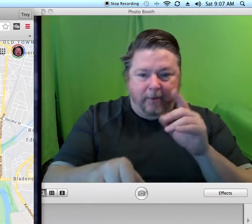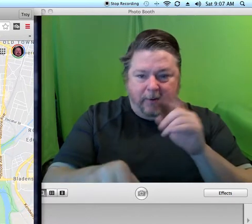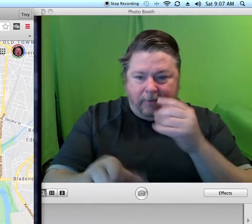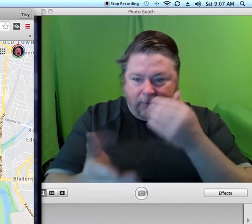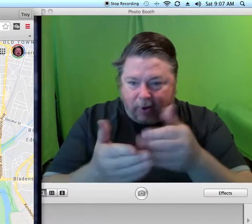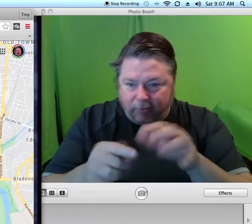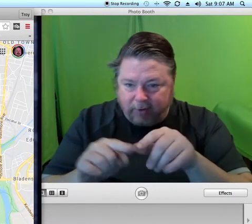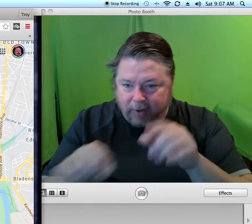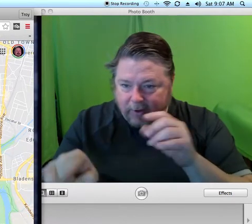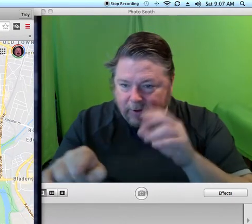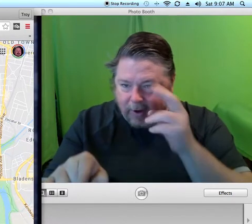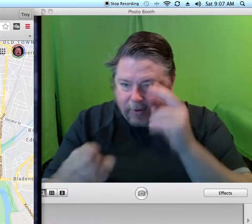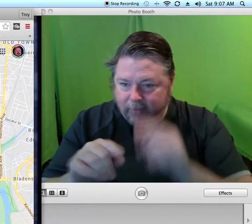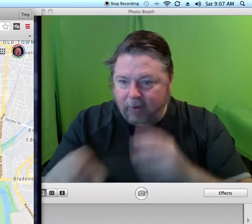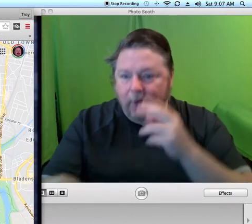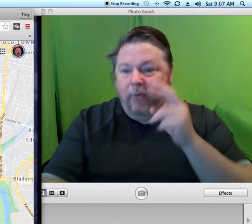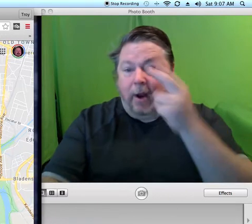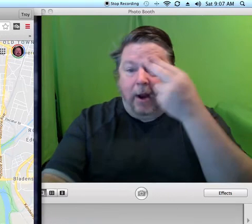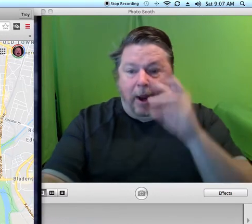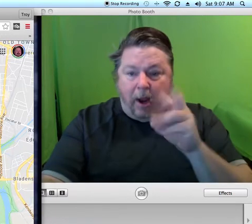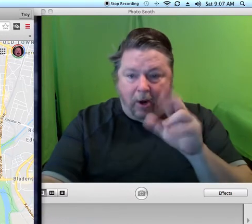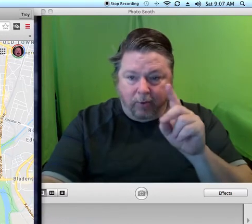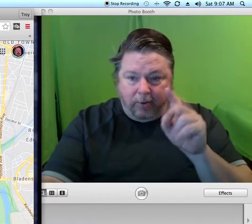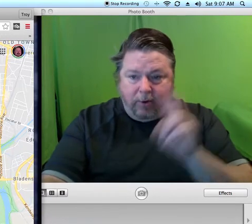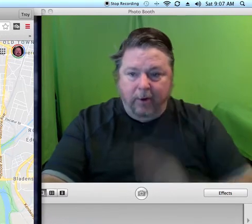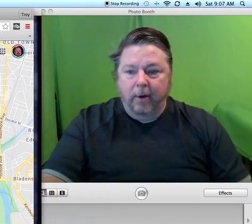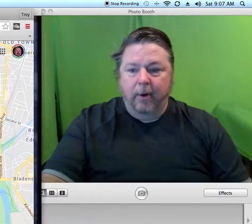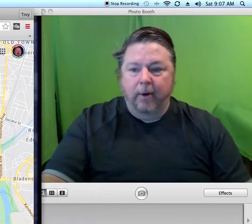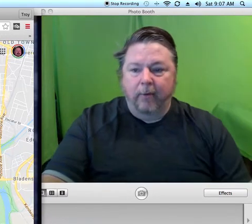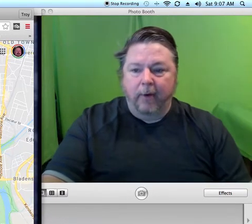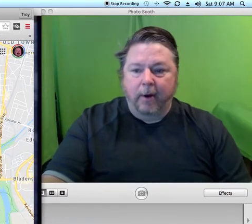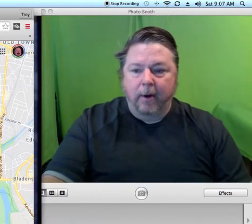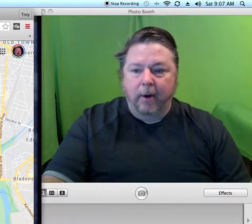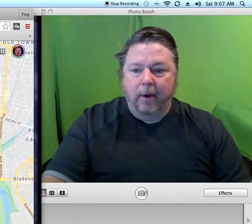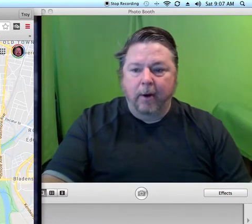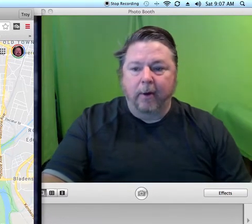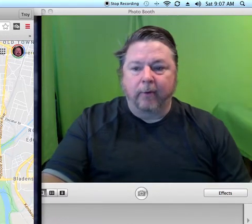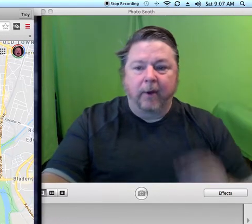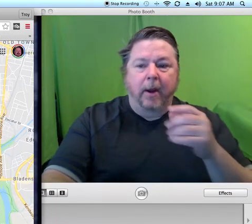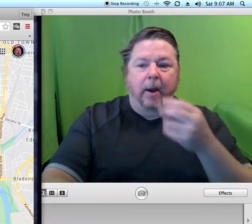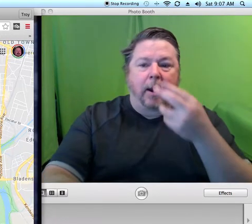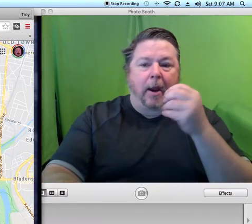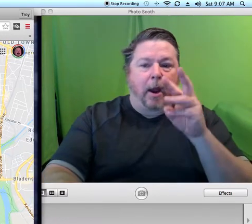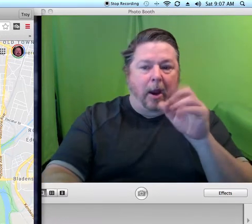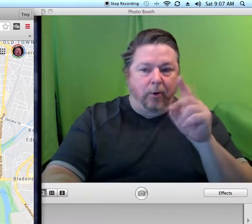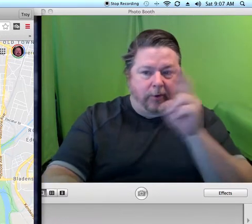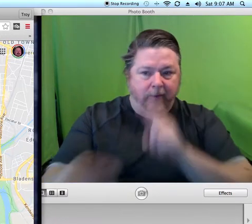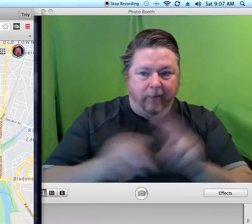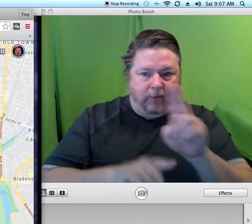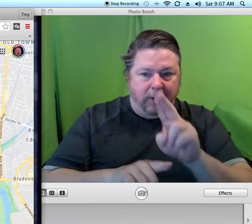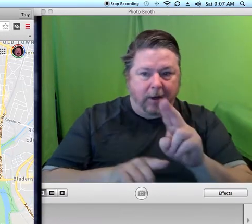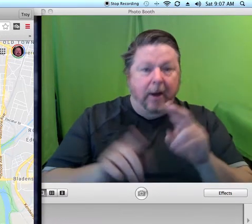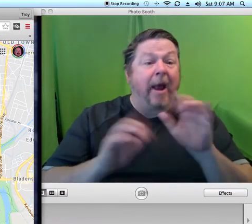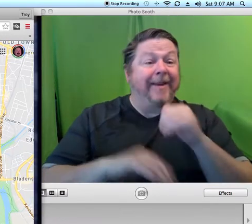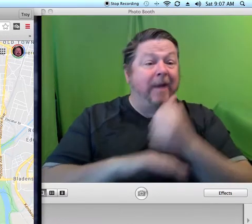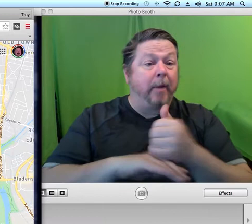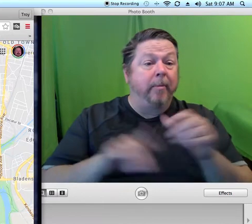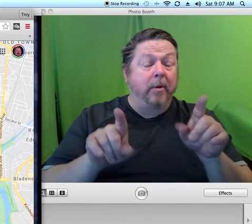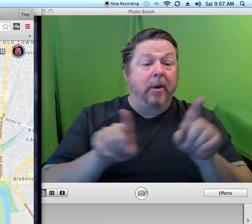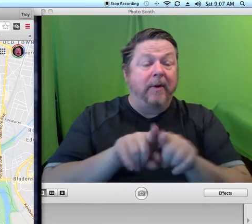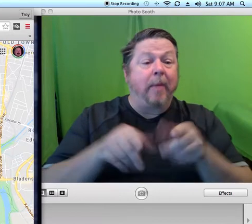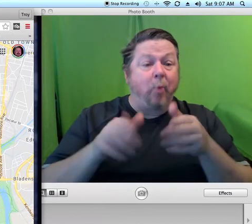where is this? Close to Catholic. We got Howard, right? There's Howard University, set